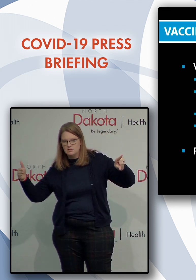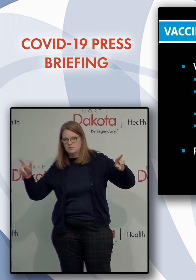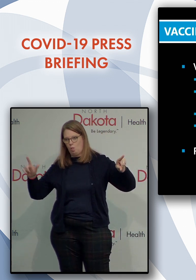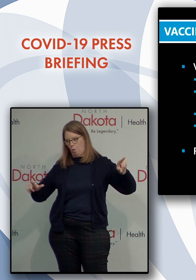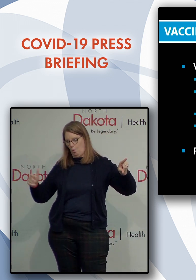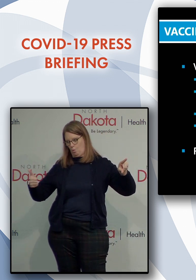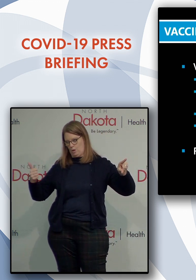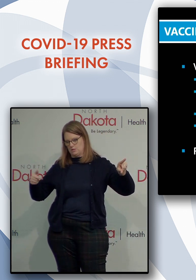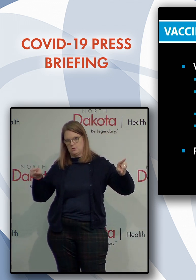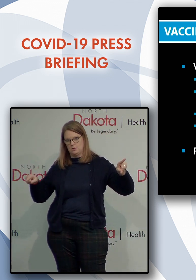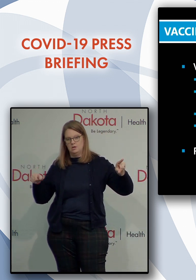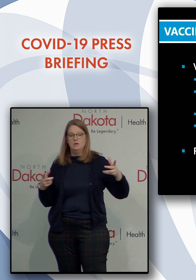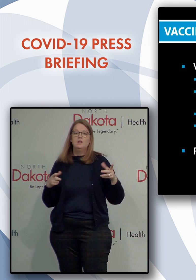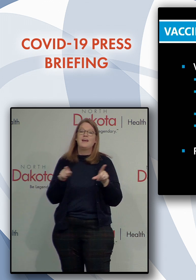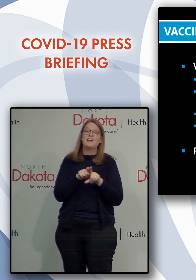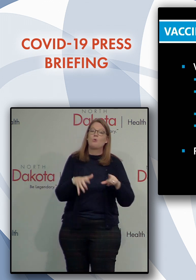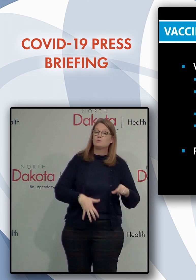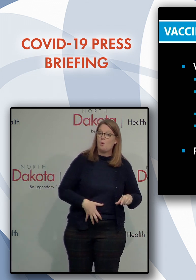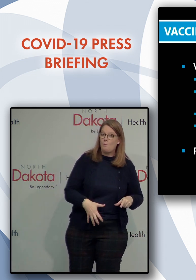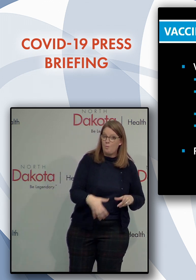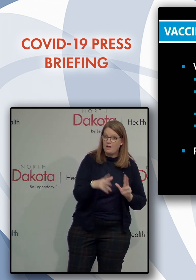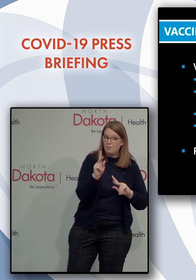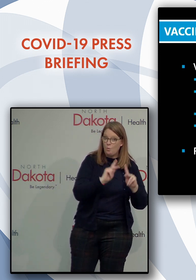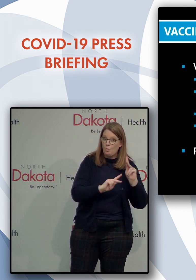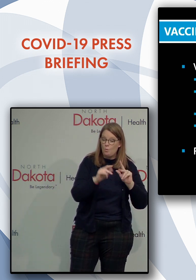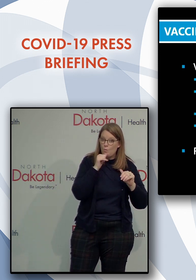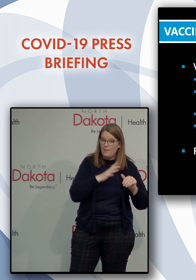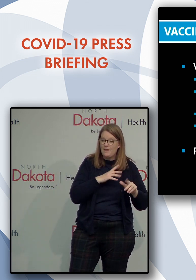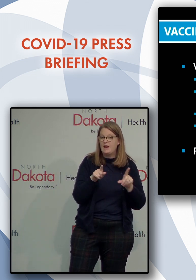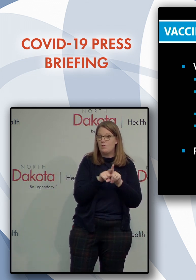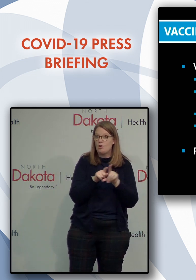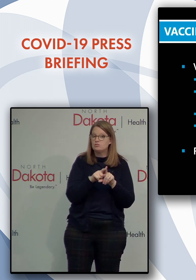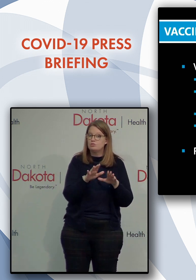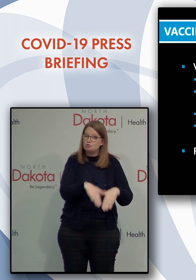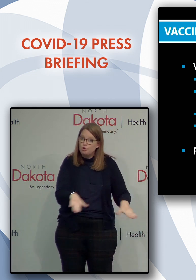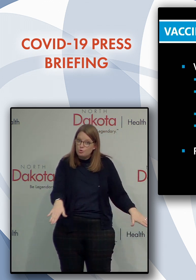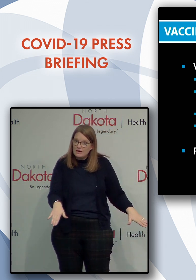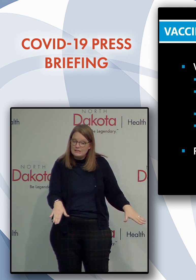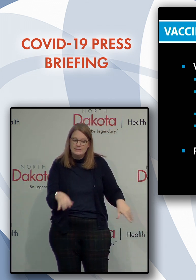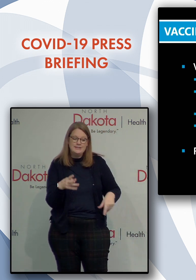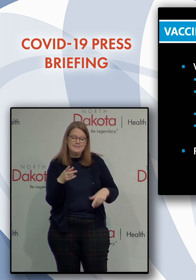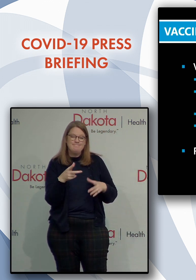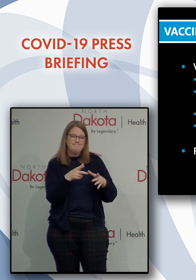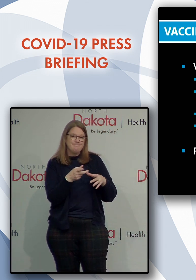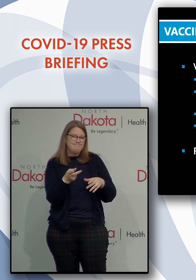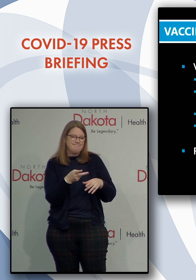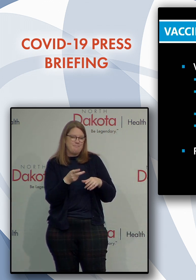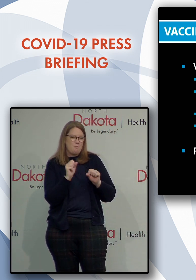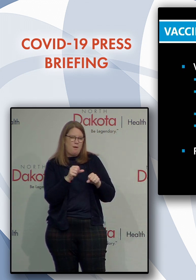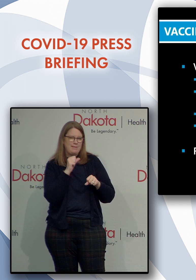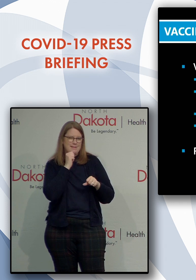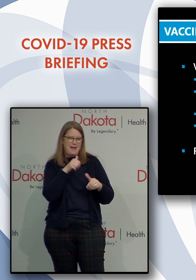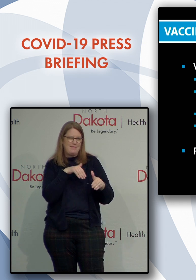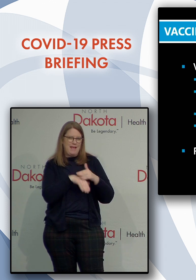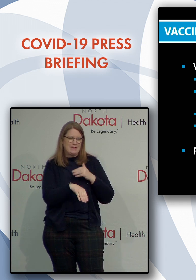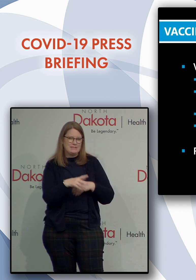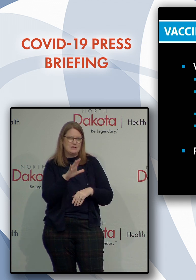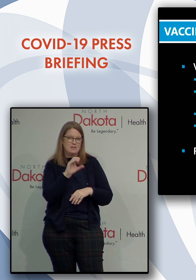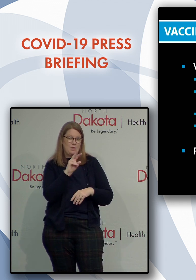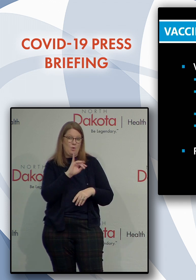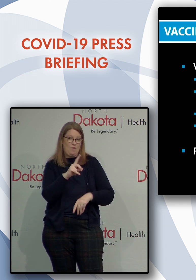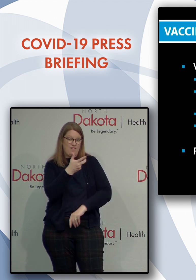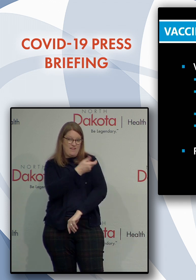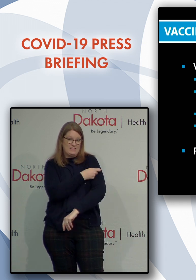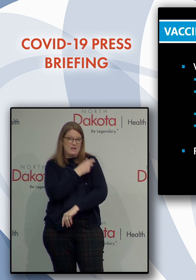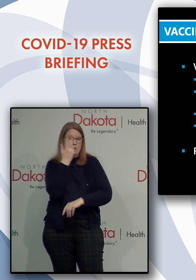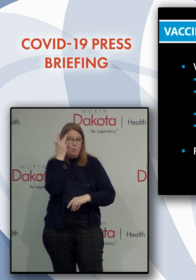likely that pregnant women and children will not initially have access to the COVID-19 vaccine because they were not included